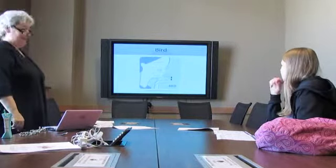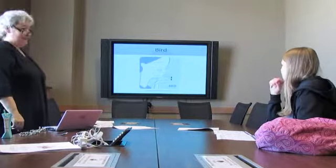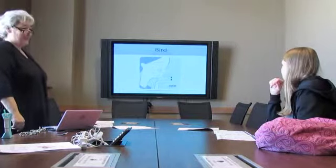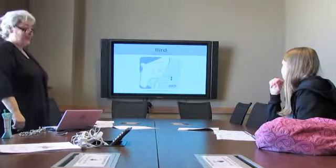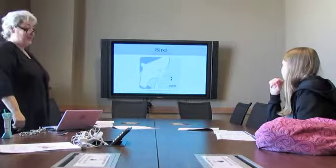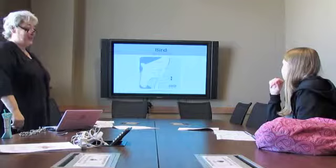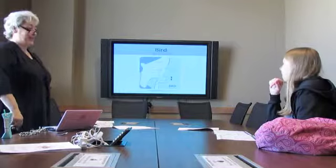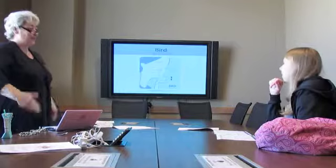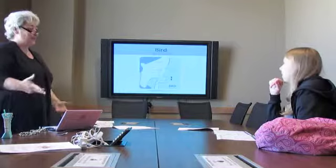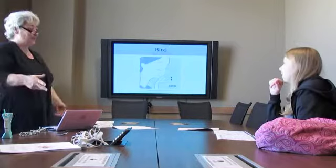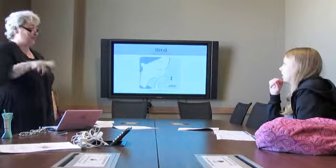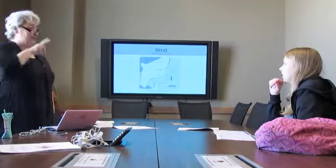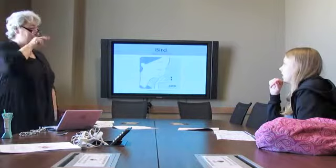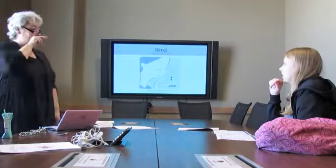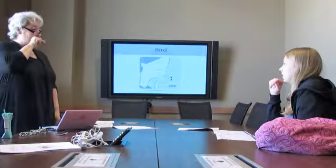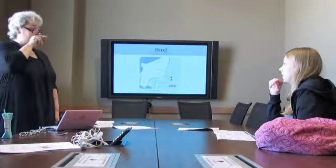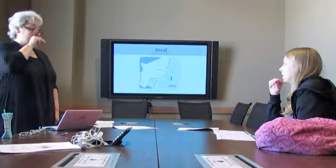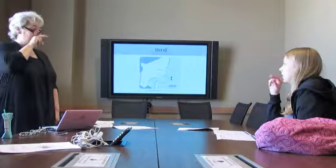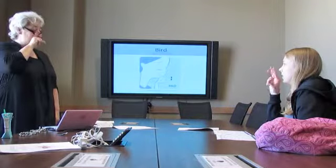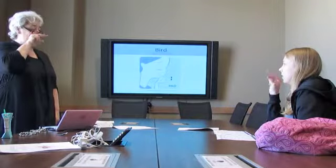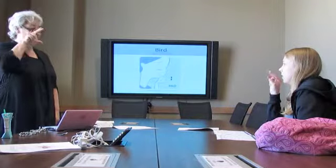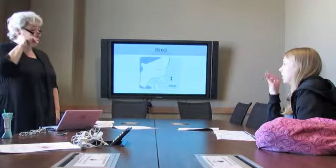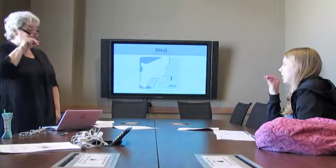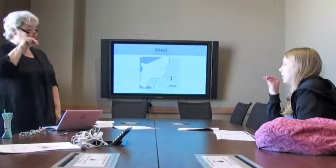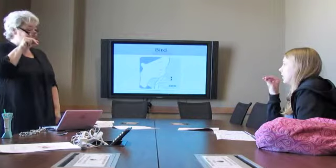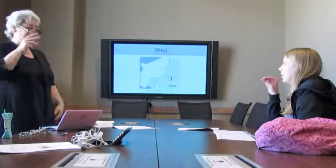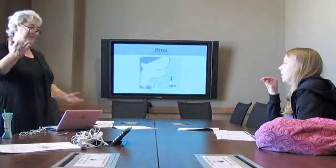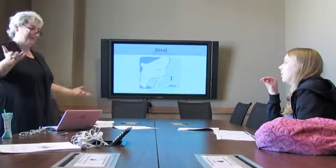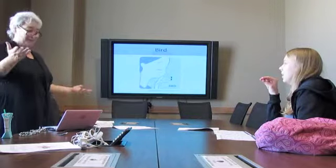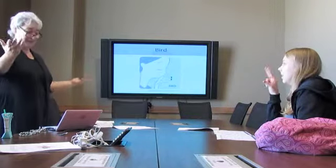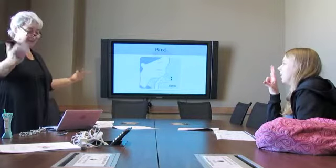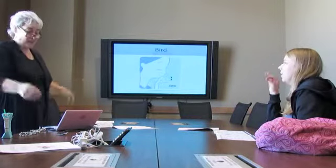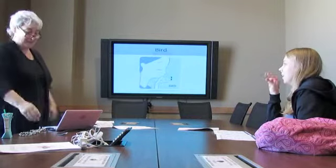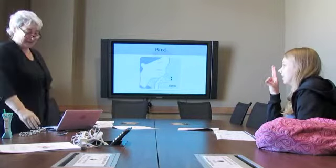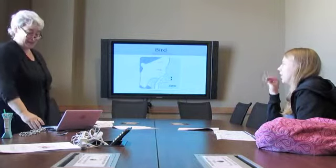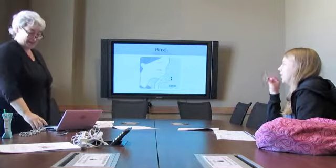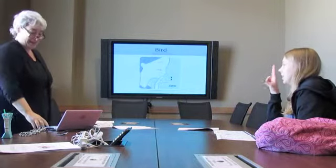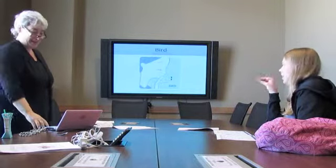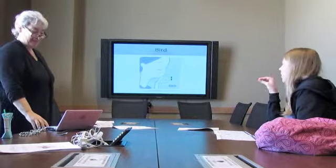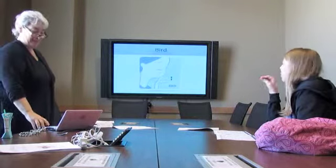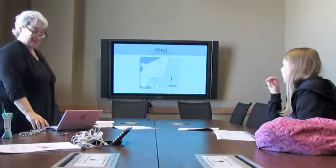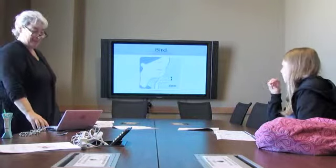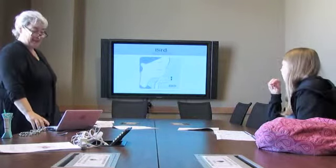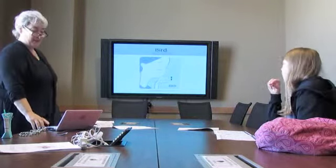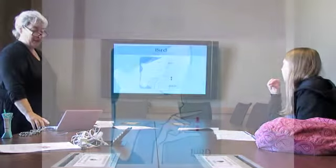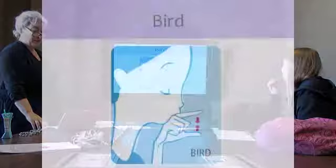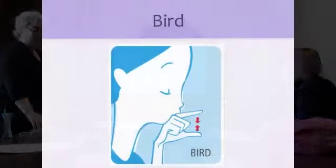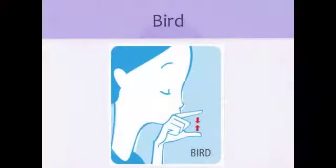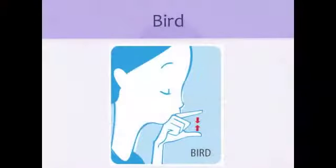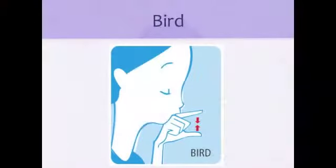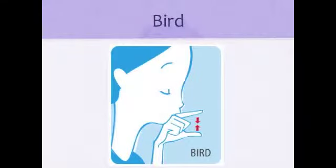So you can, to do duck, duck, goose, it's all the same sound. When they